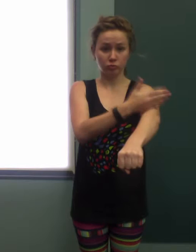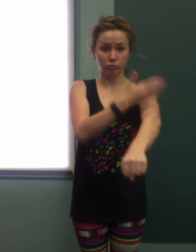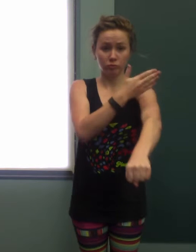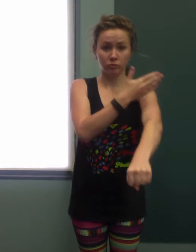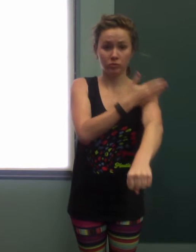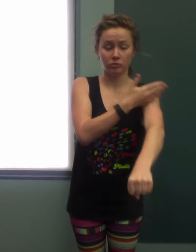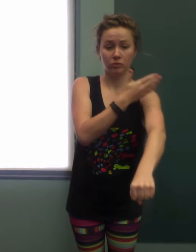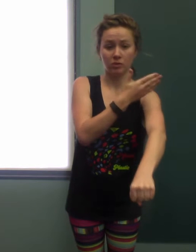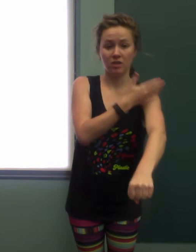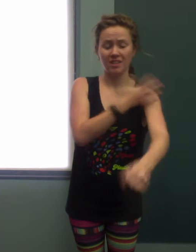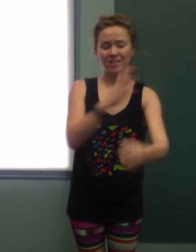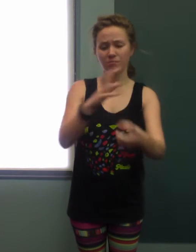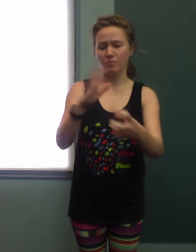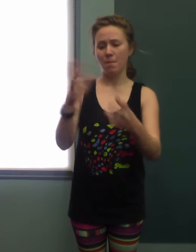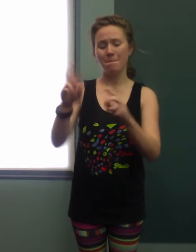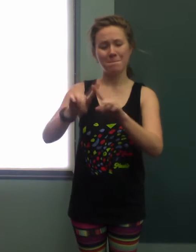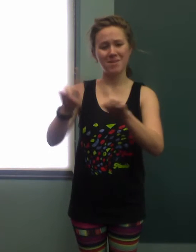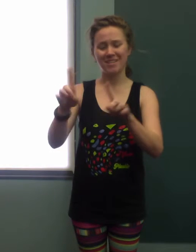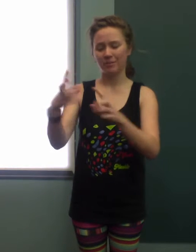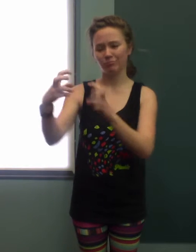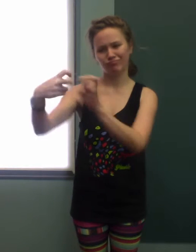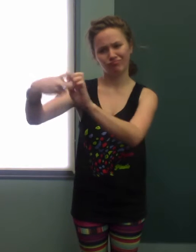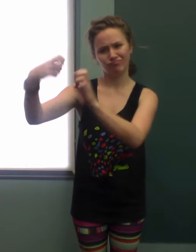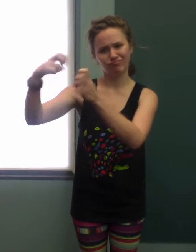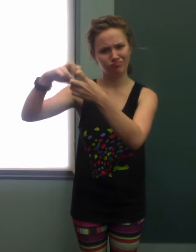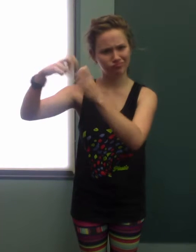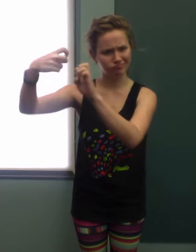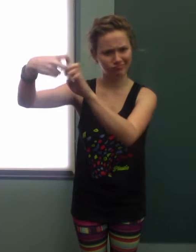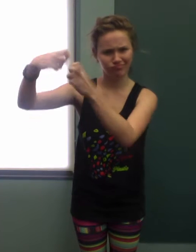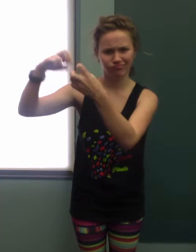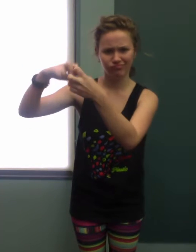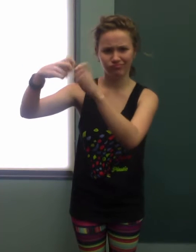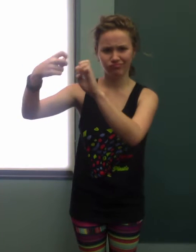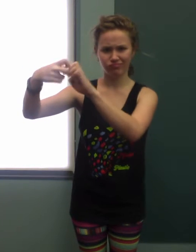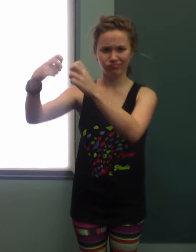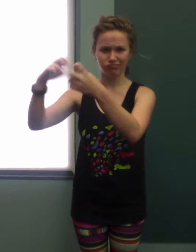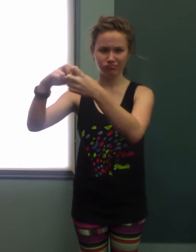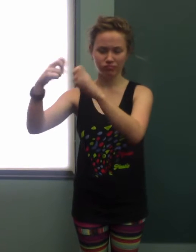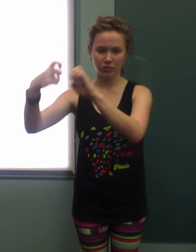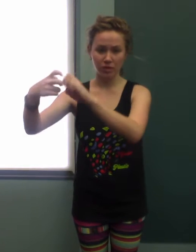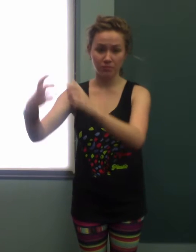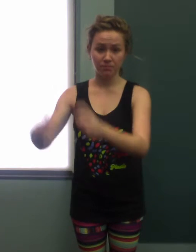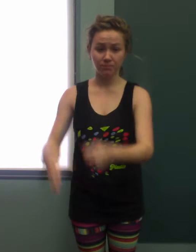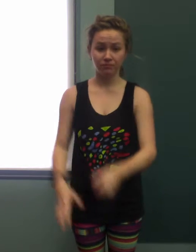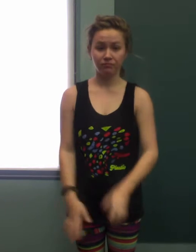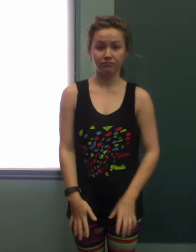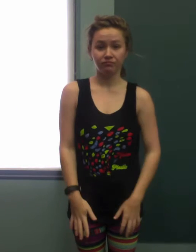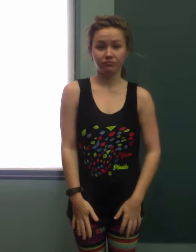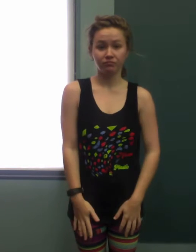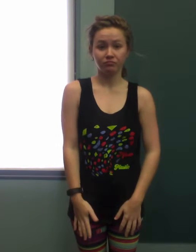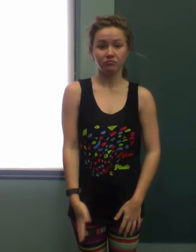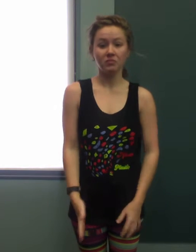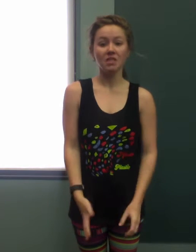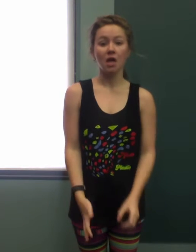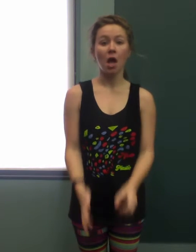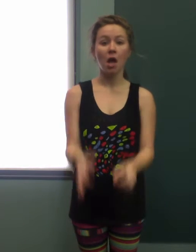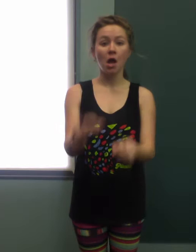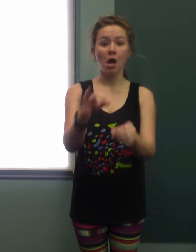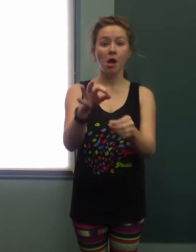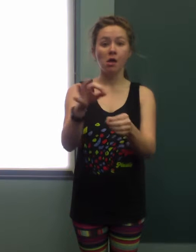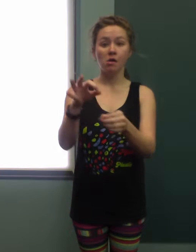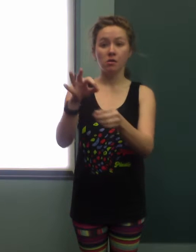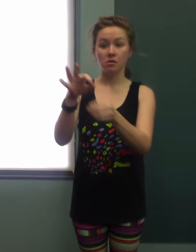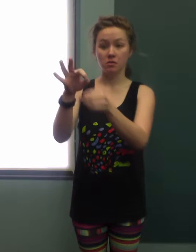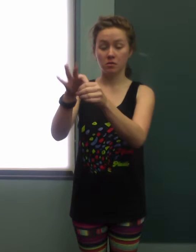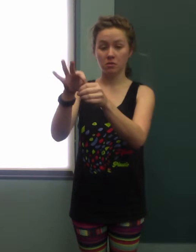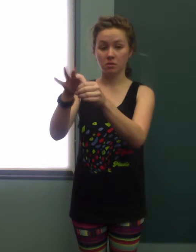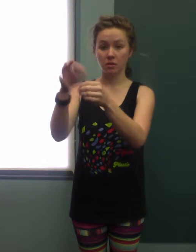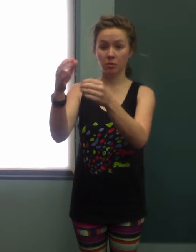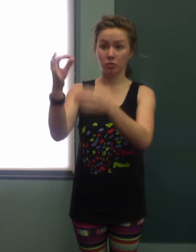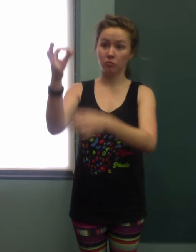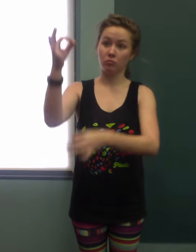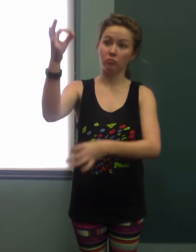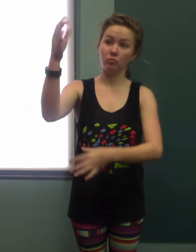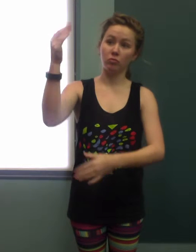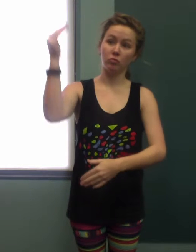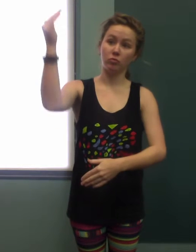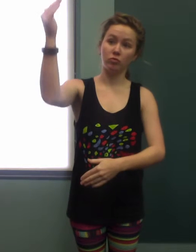other. In the meantime, the election of 1860 loomed in the distance. With the new Republican